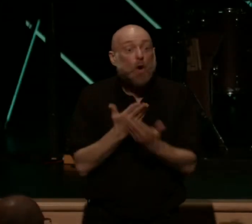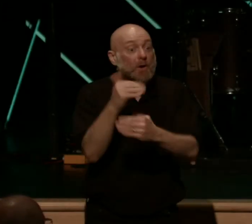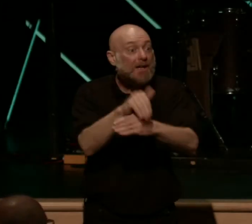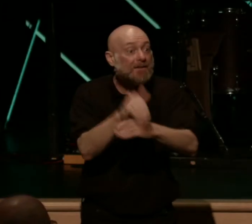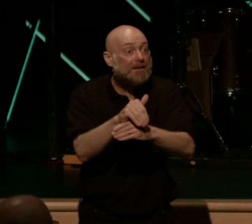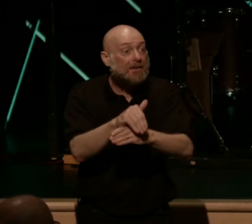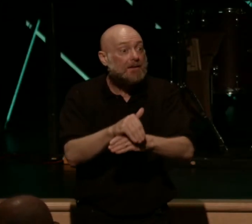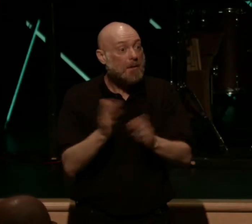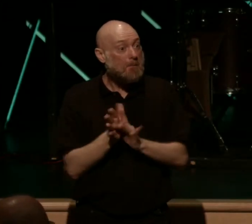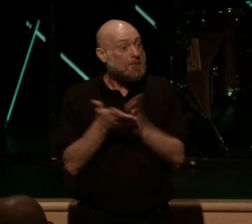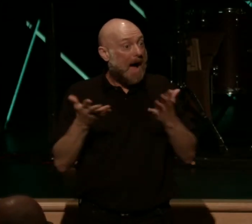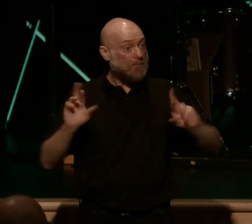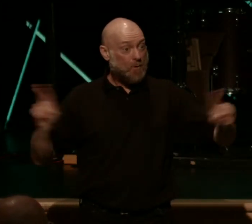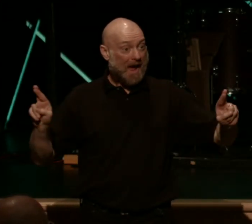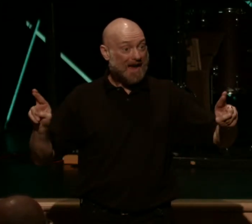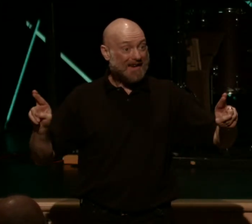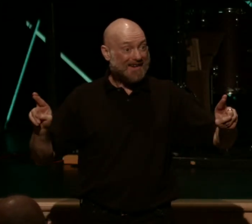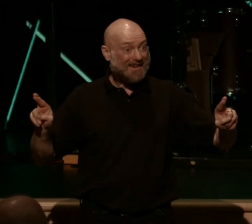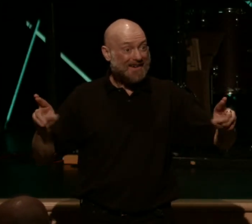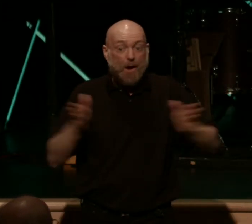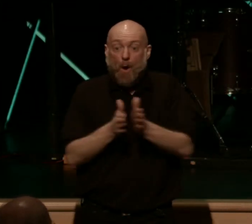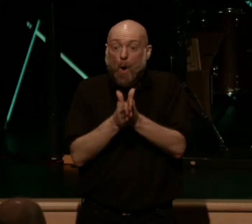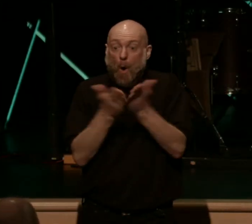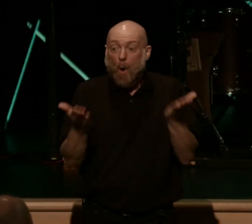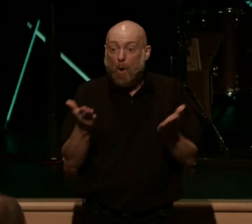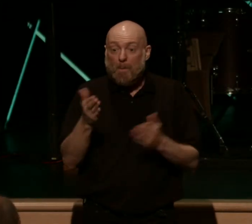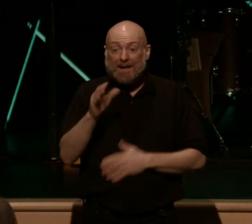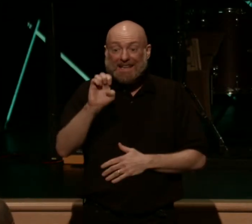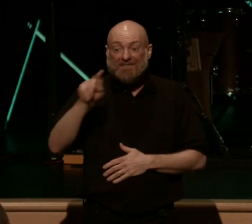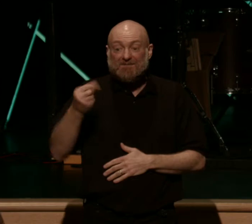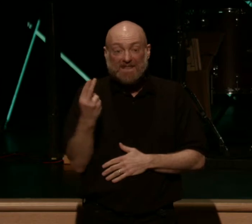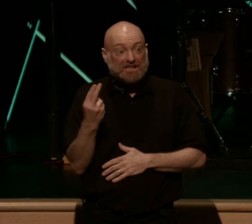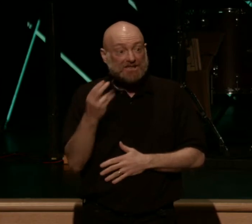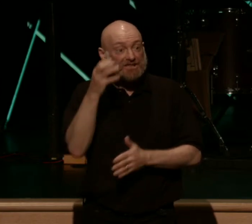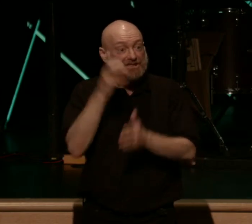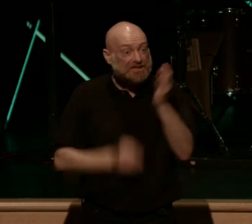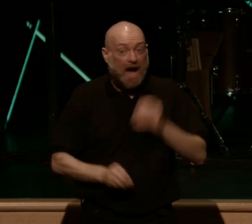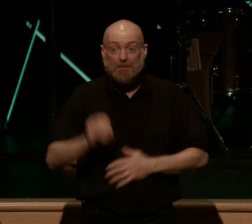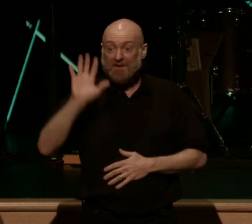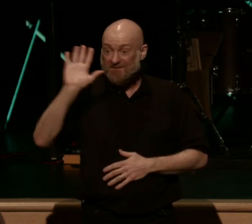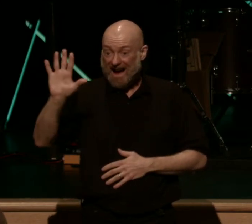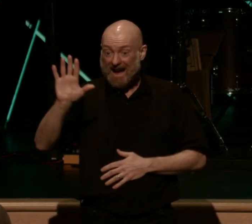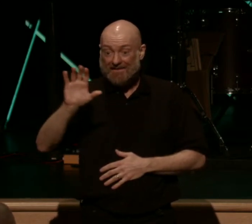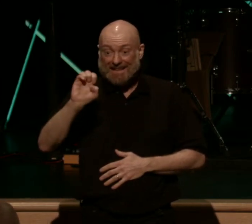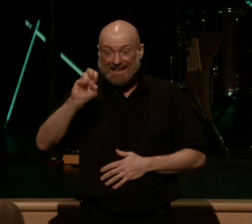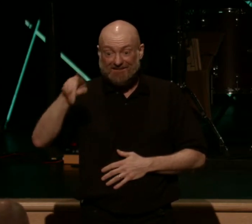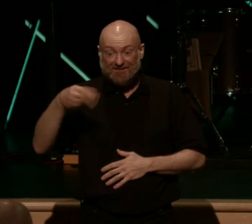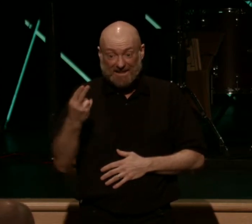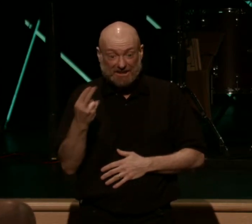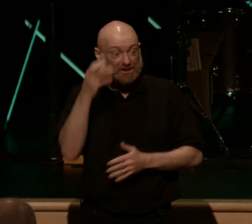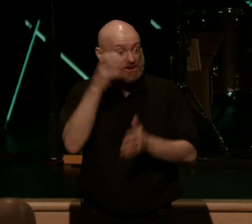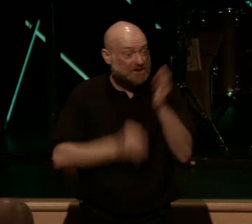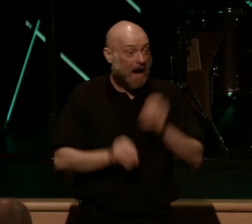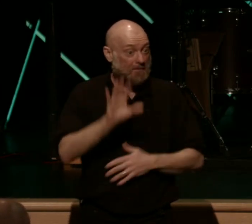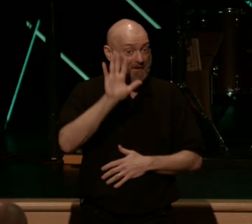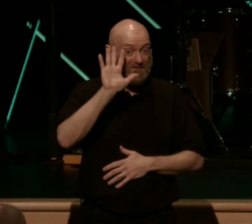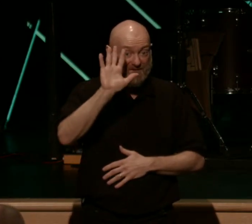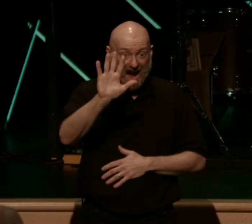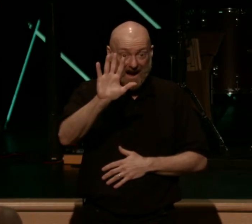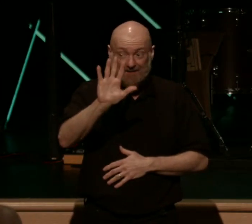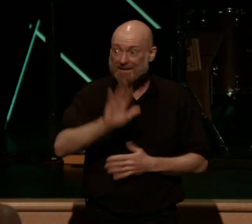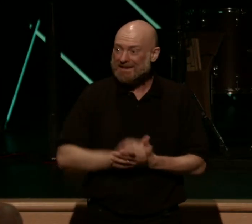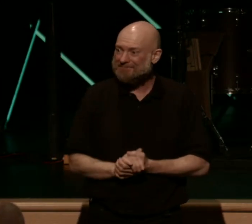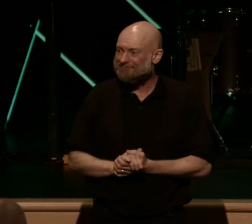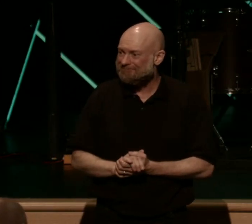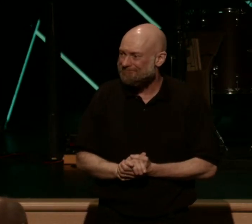Evening. If you've got your Bibles there, please go ahead and open them up to Ephesians chapter 5. Ephesians